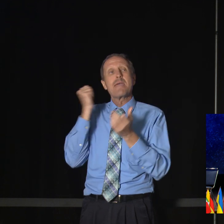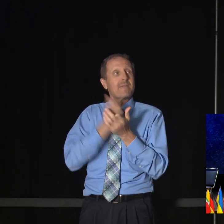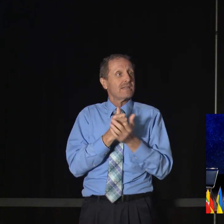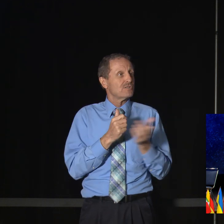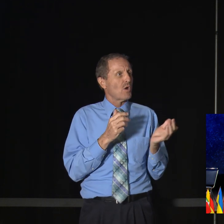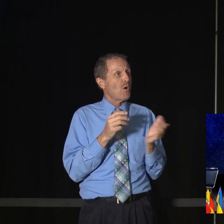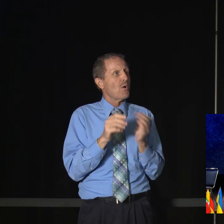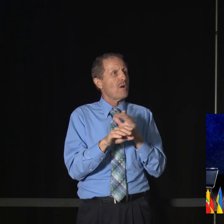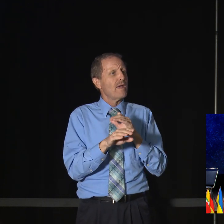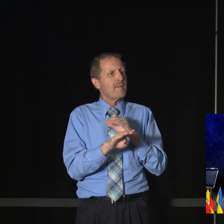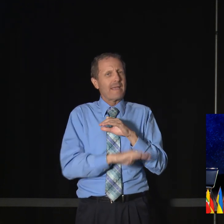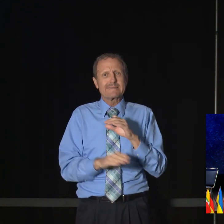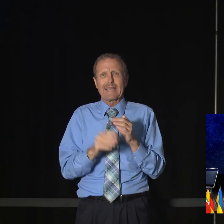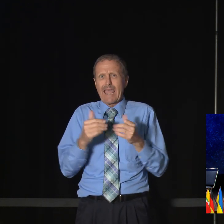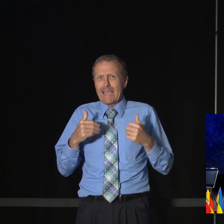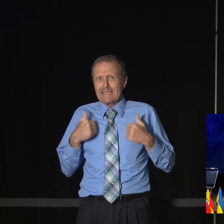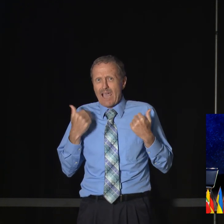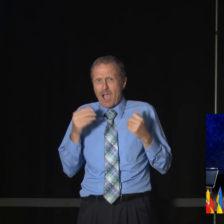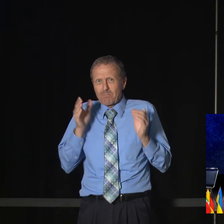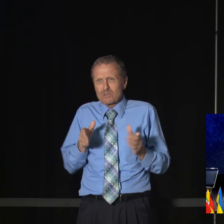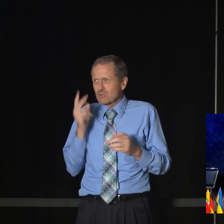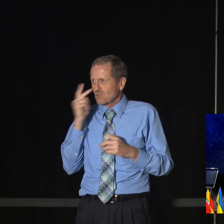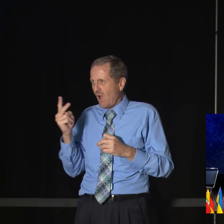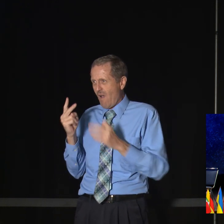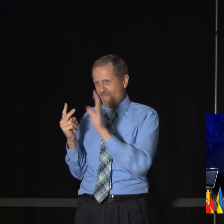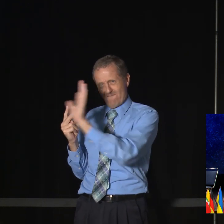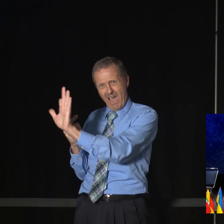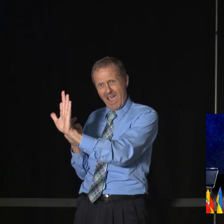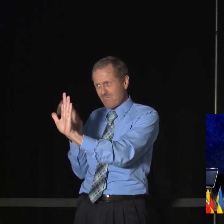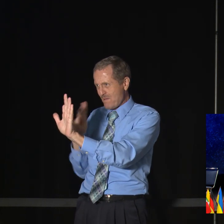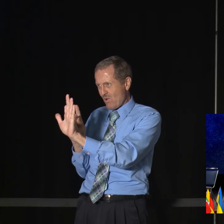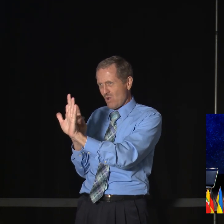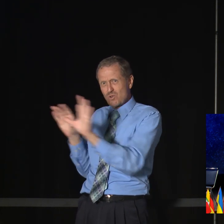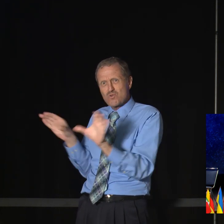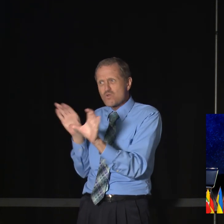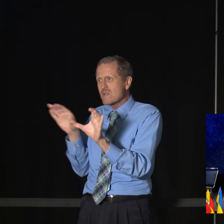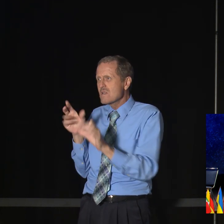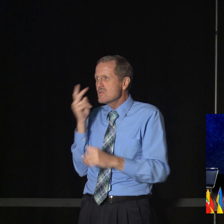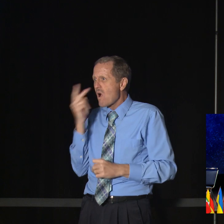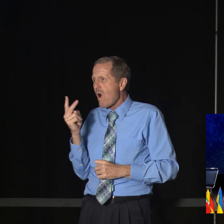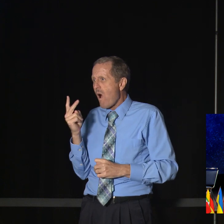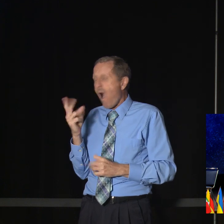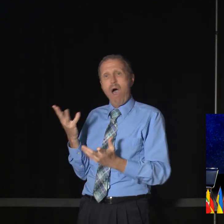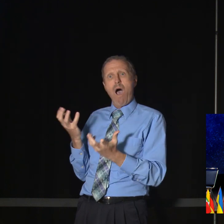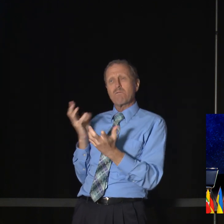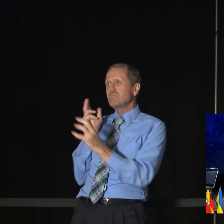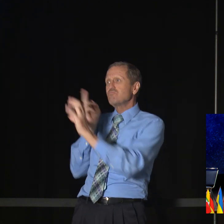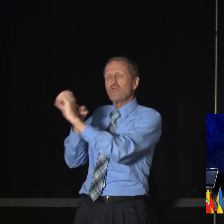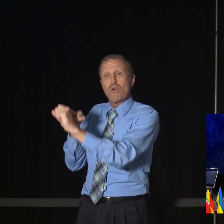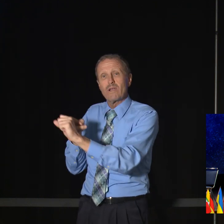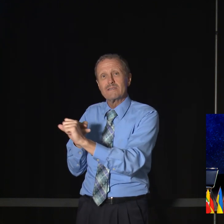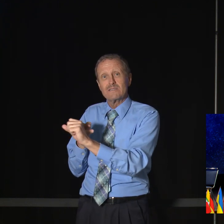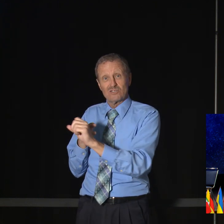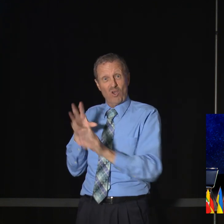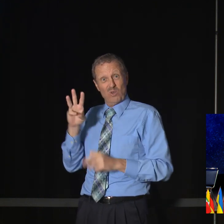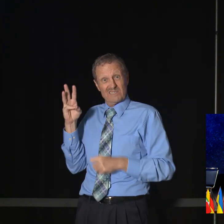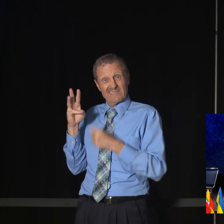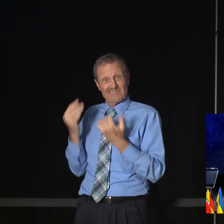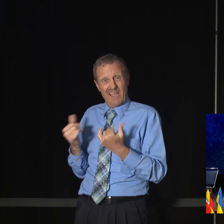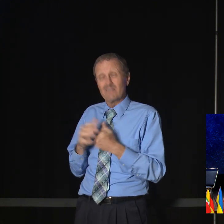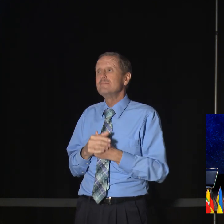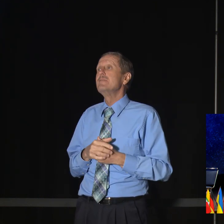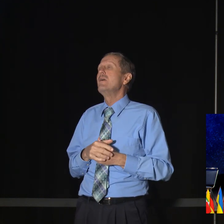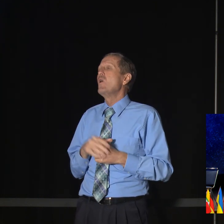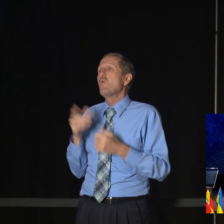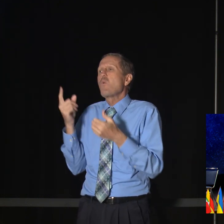basically, a local young person saw what these 5 people did, and he joined them. Mm-hmm. So he was the 6th. Yes.